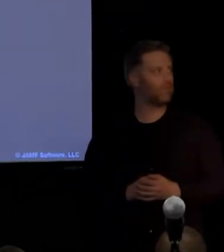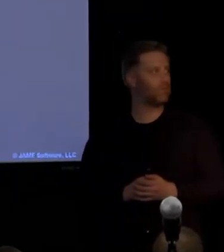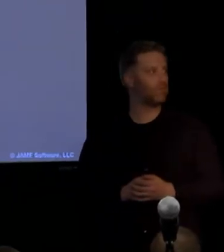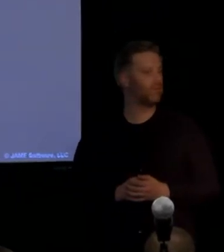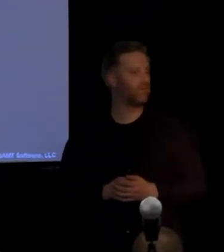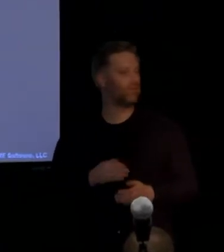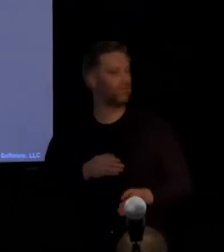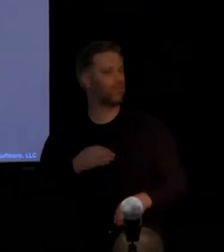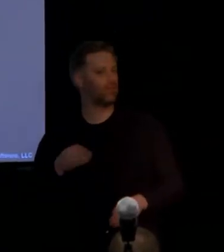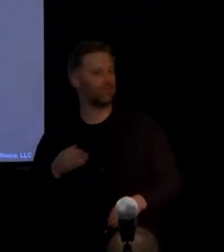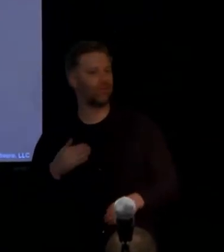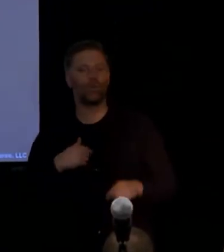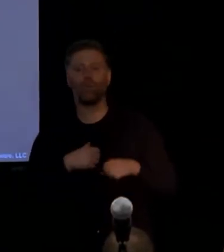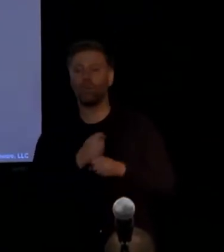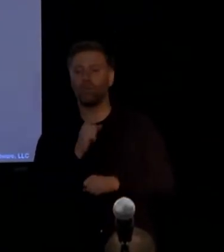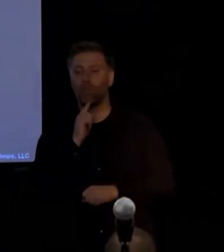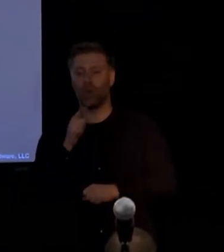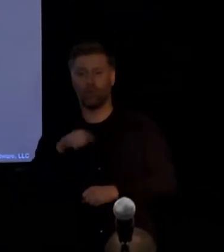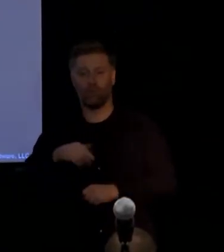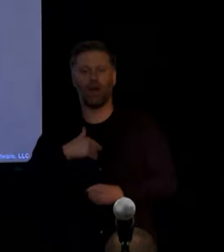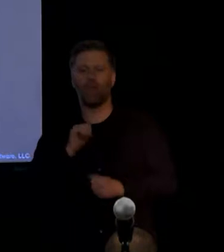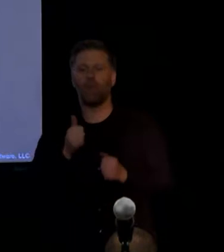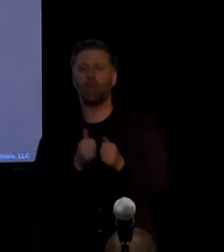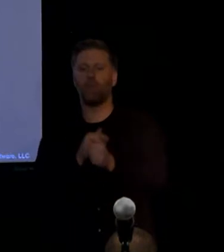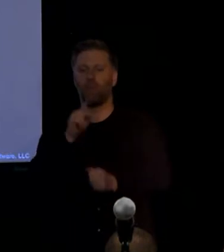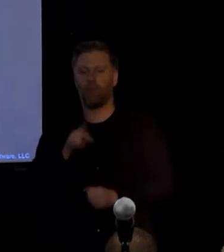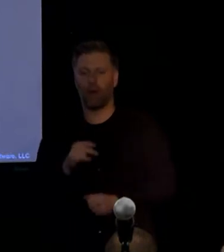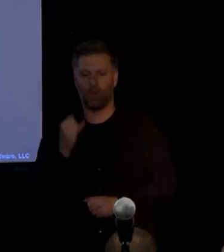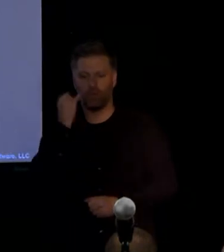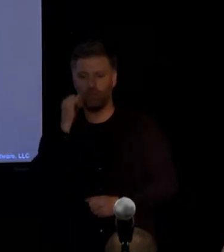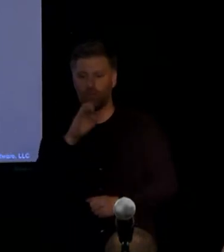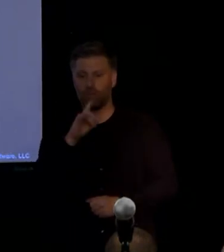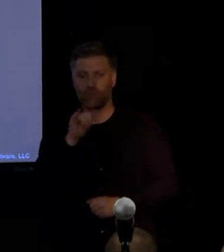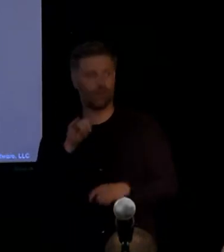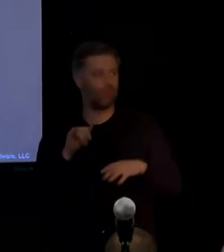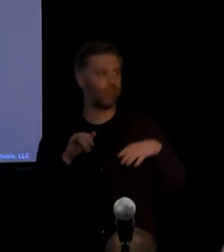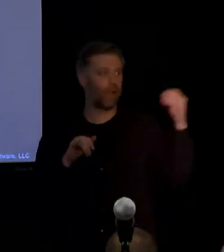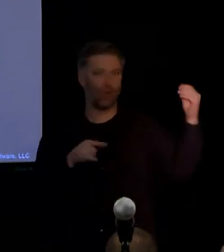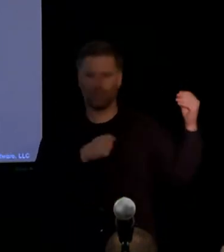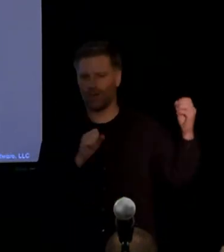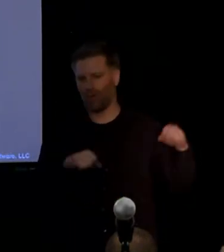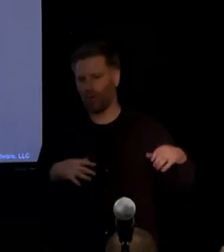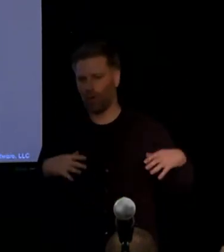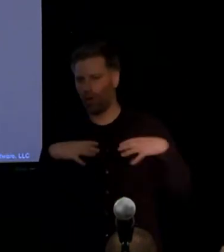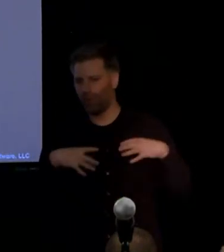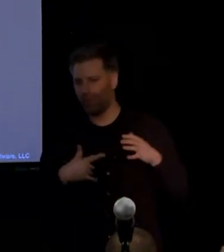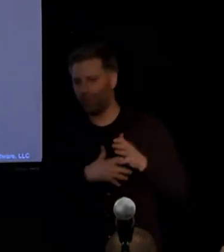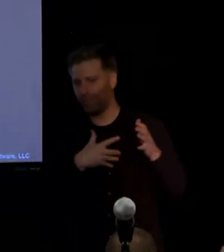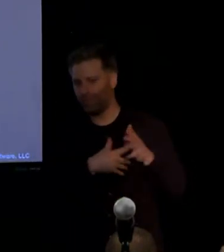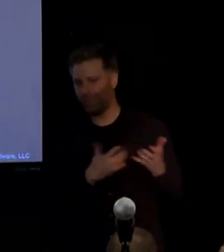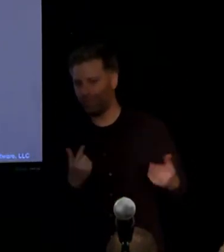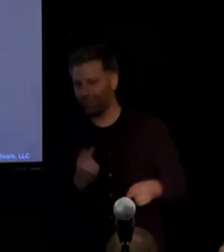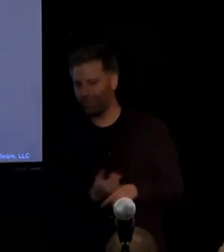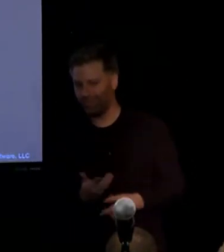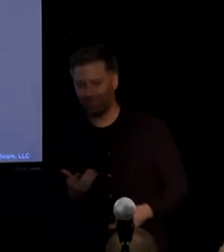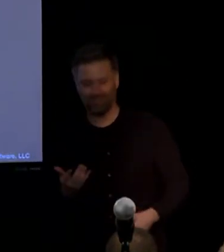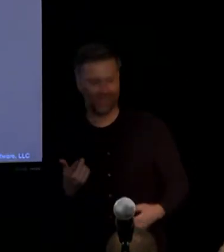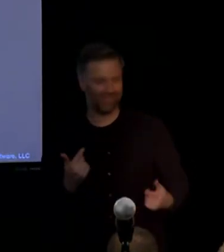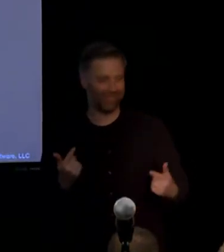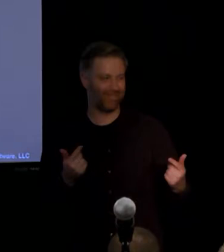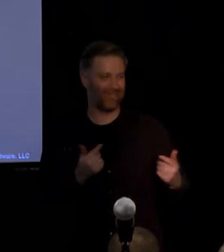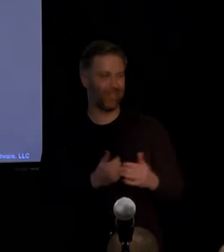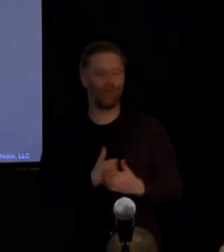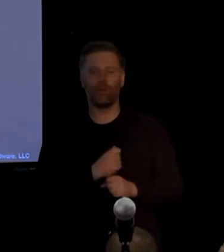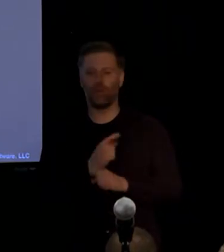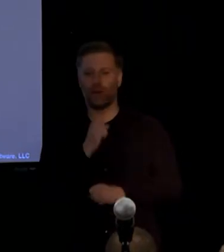we also make sure those folks have a backup. So Cindy is allowed and Shakia is allowed to take days off occasionally. But we always